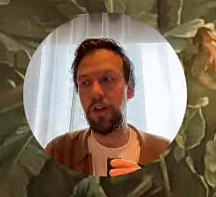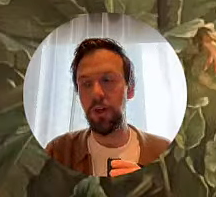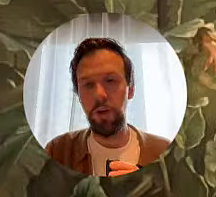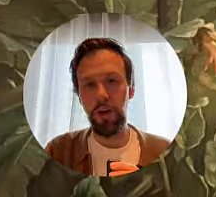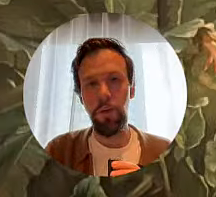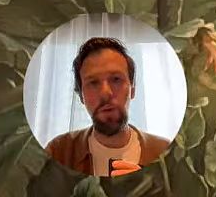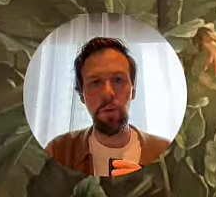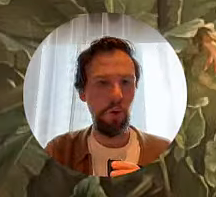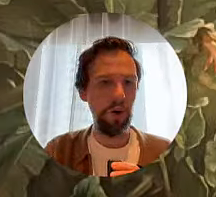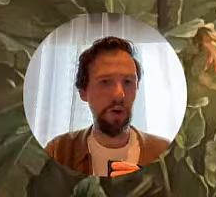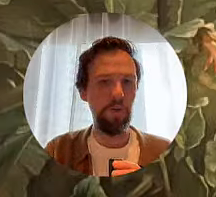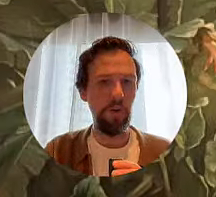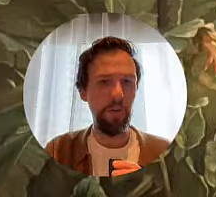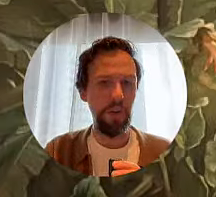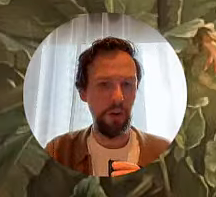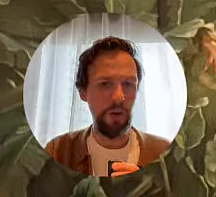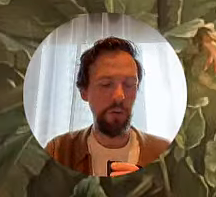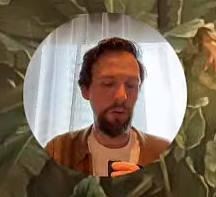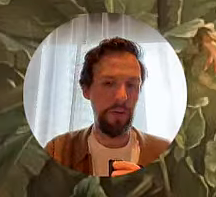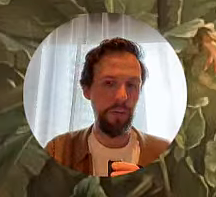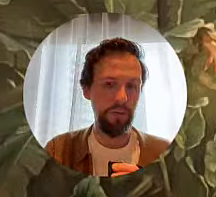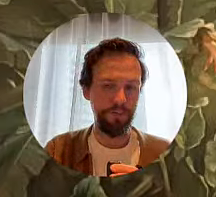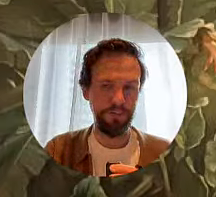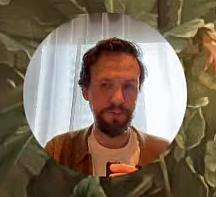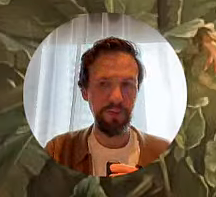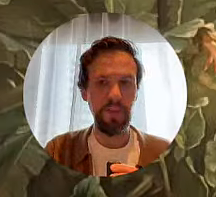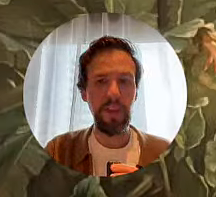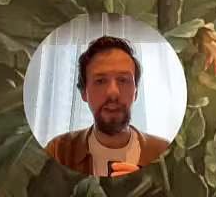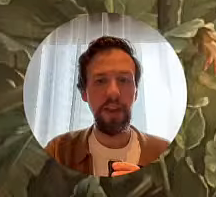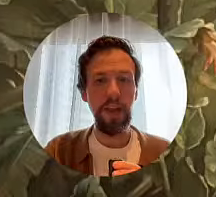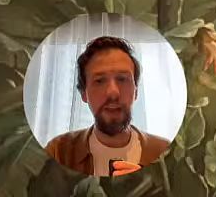real incredible work from incredible people.